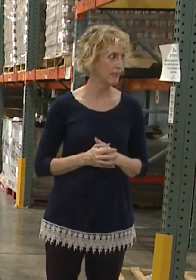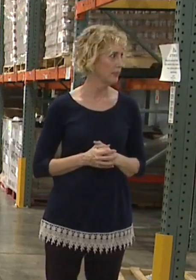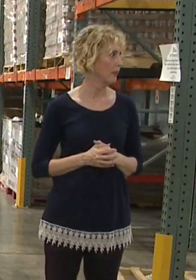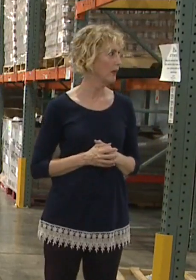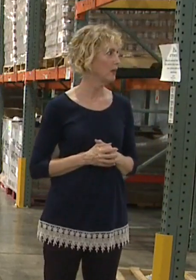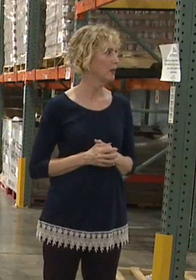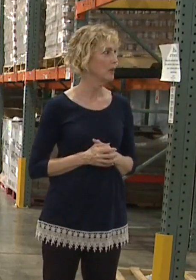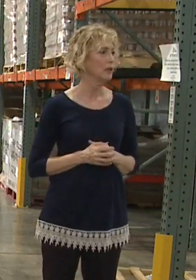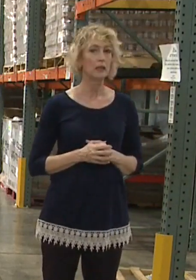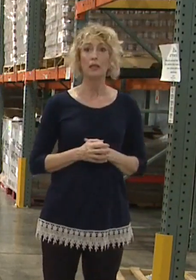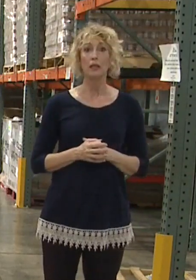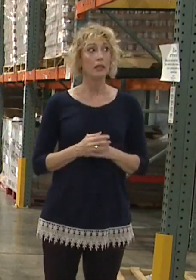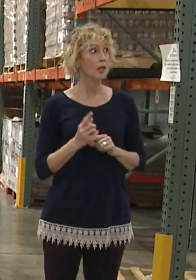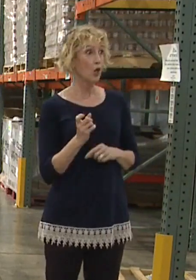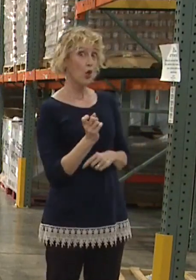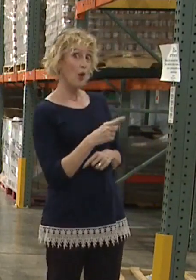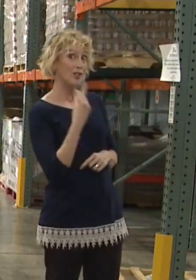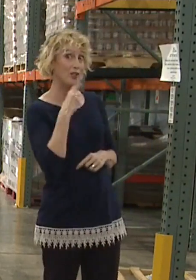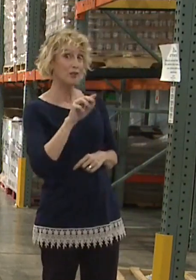Questions for the mayor?